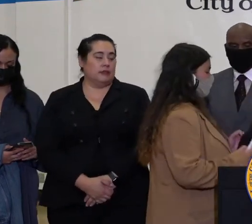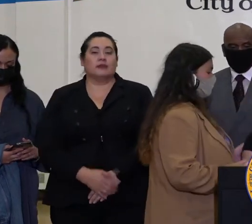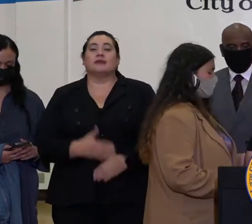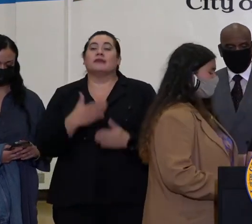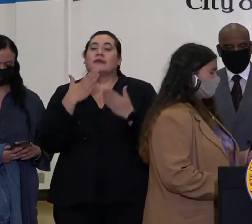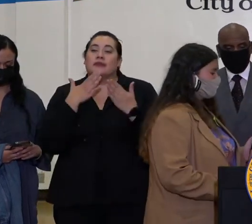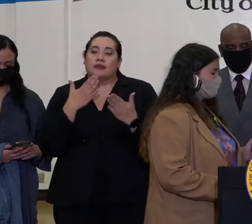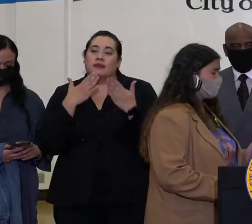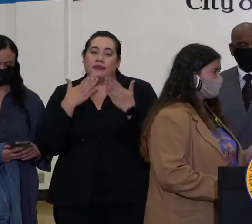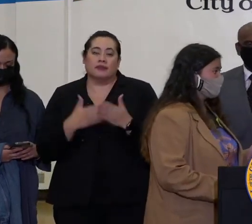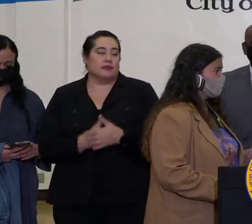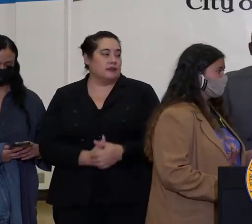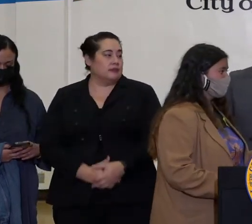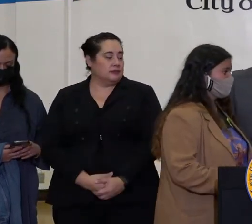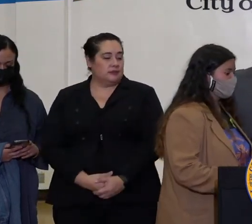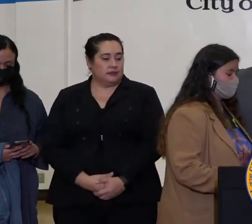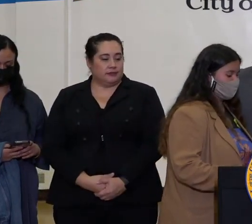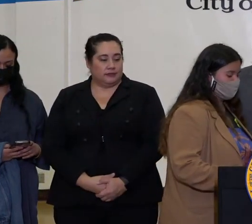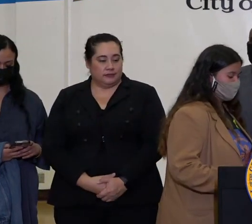Thank you, thank you.